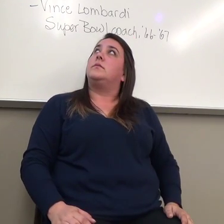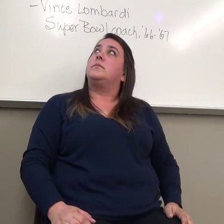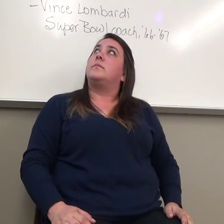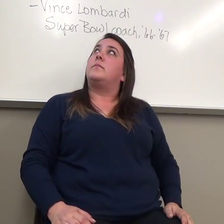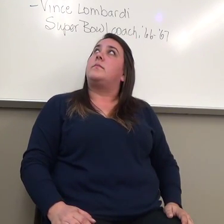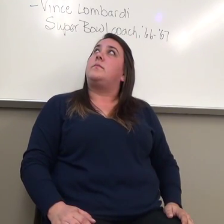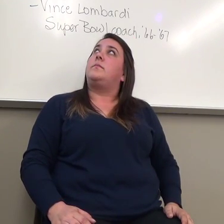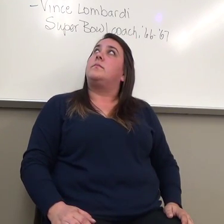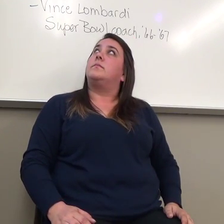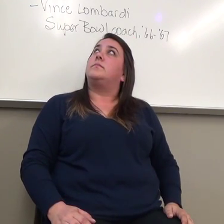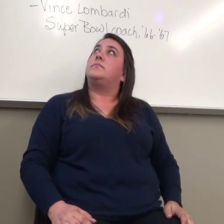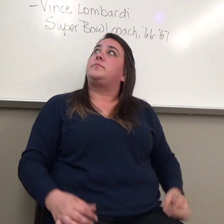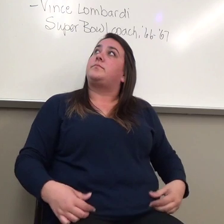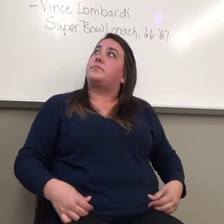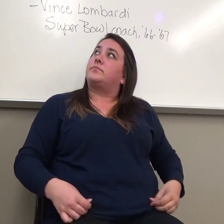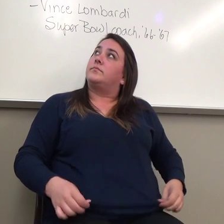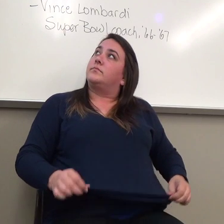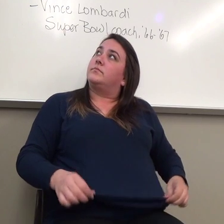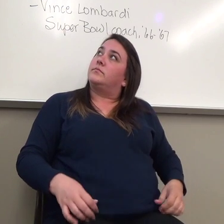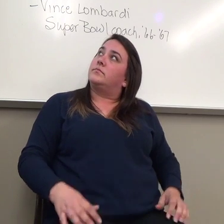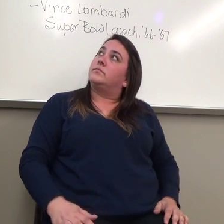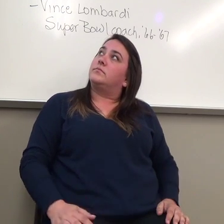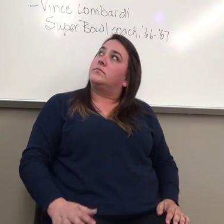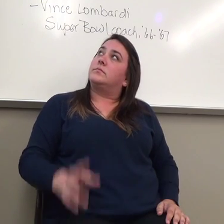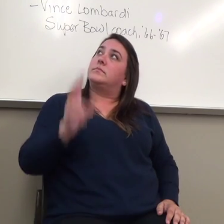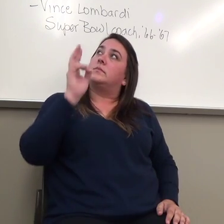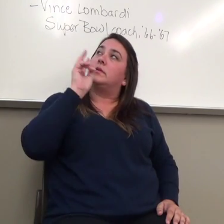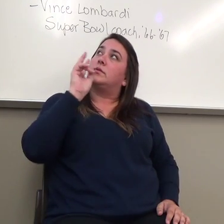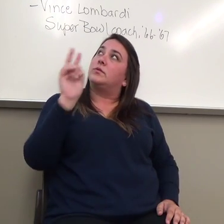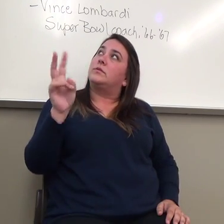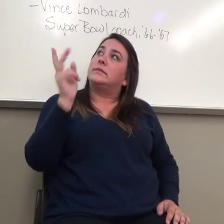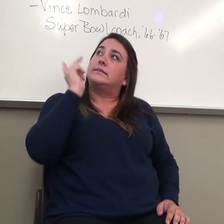Okay, so let's look and see if we can figure out